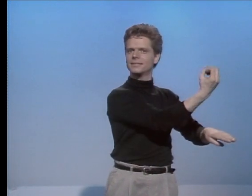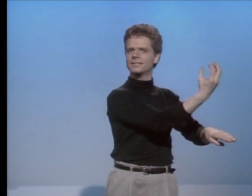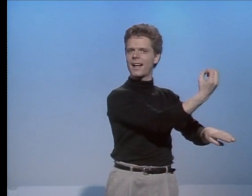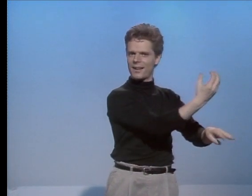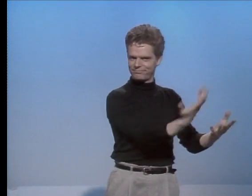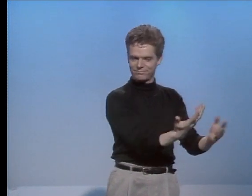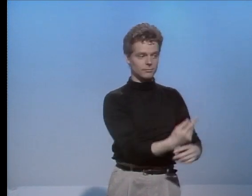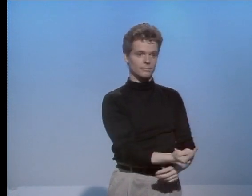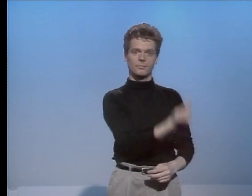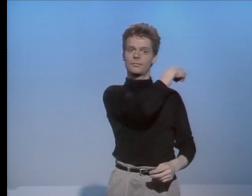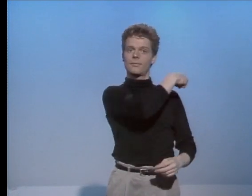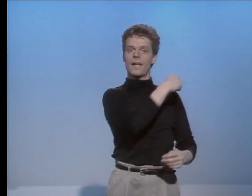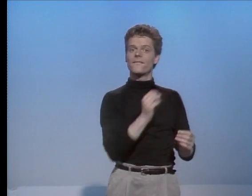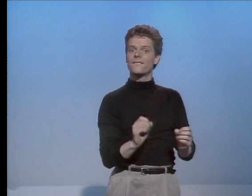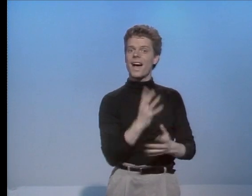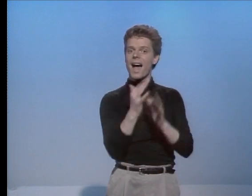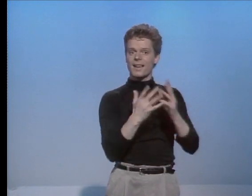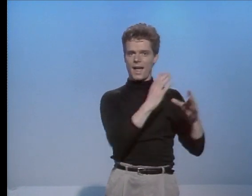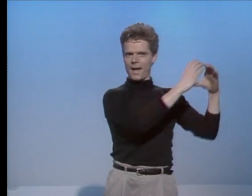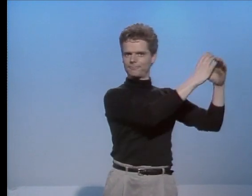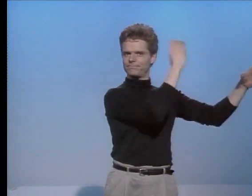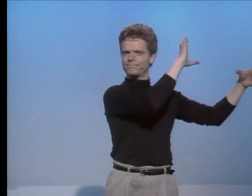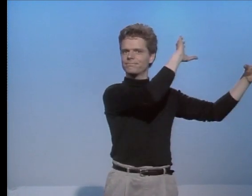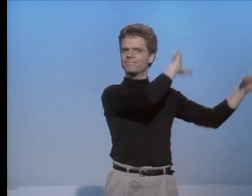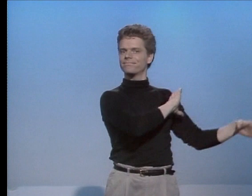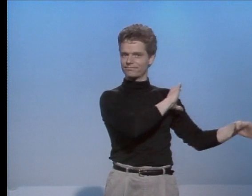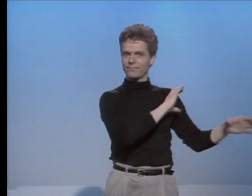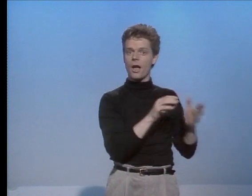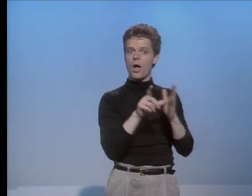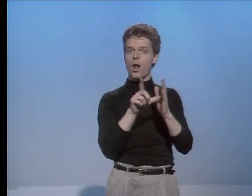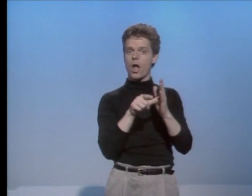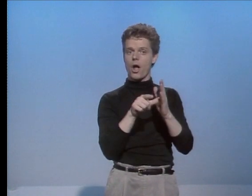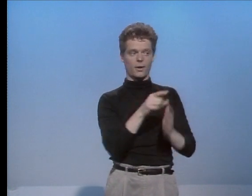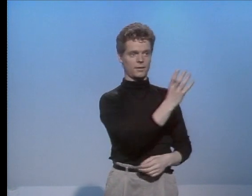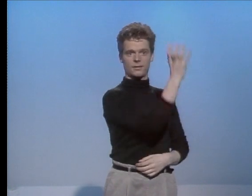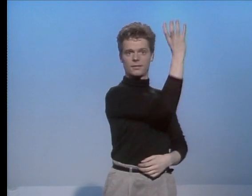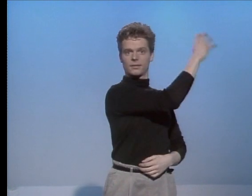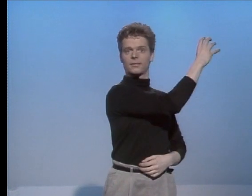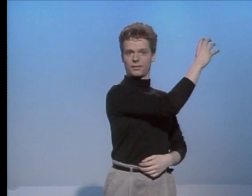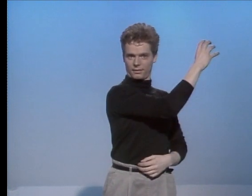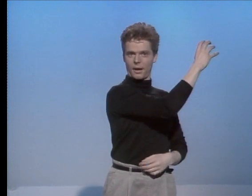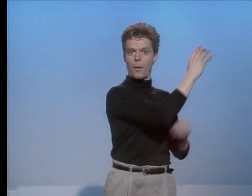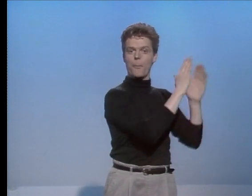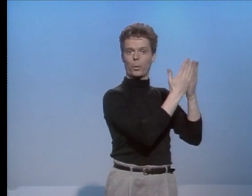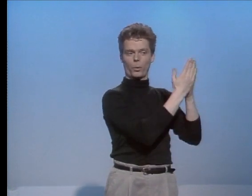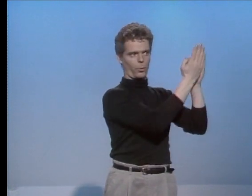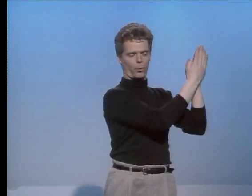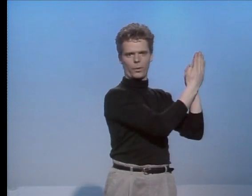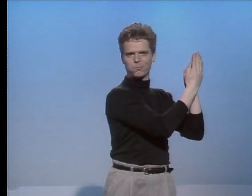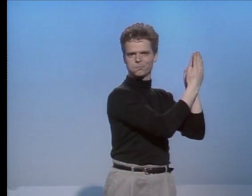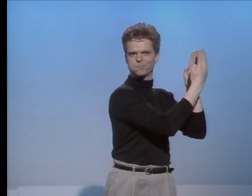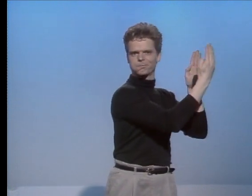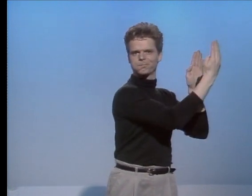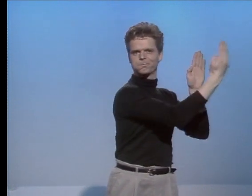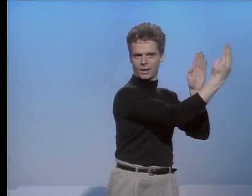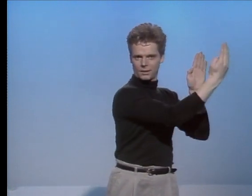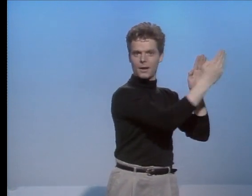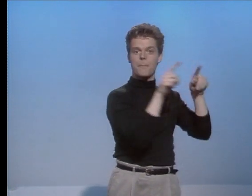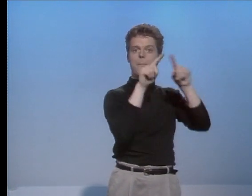candle. There's a fireplace on Scrooge's left, a clock in the centre of the mantelpiece, and a row of books beside it on the right. There's a picture